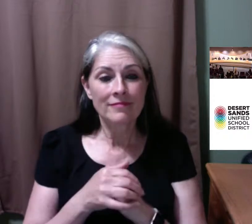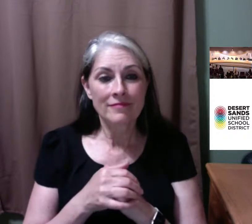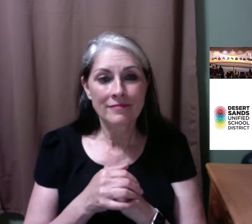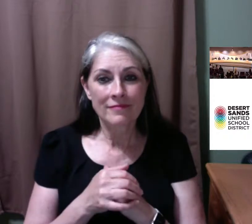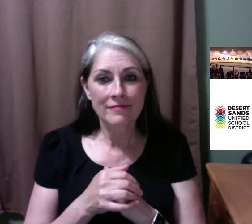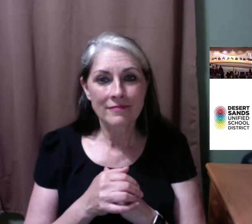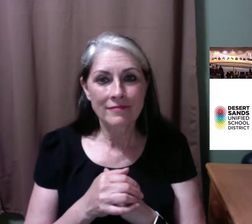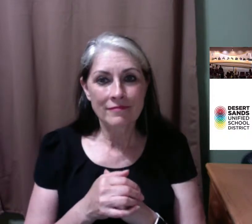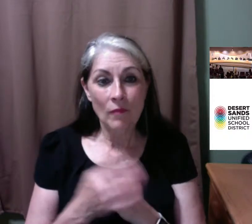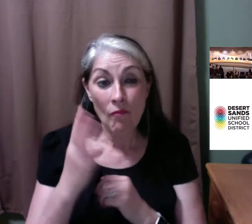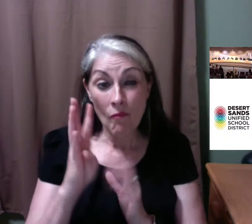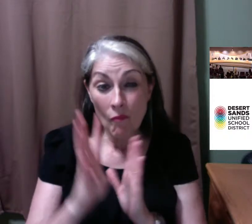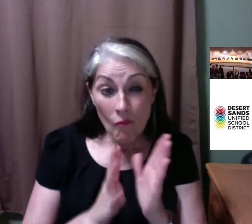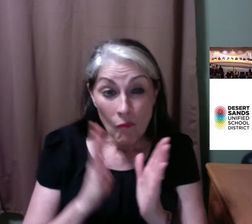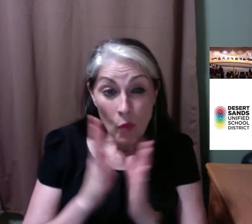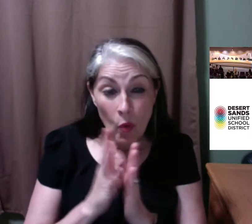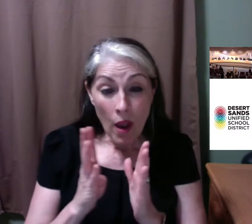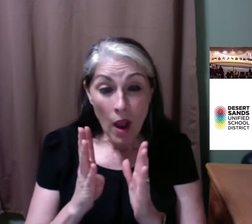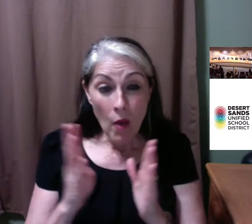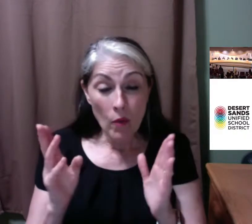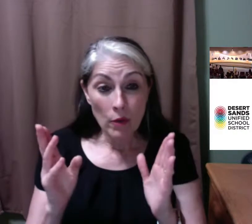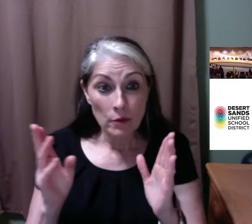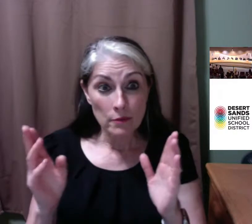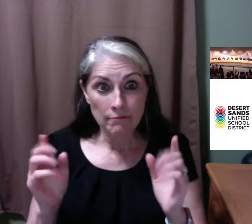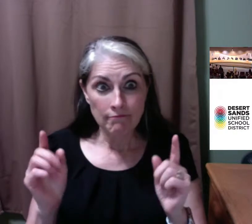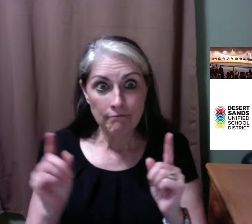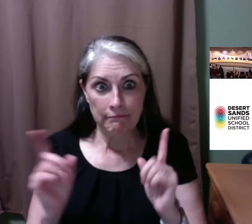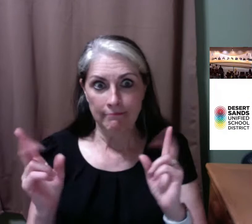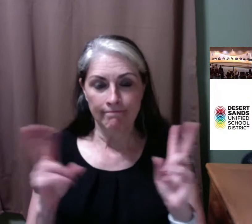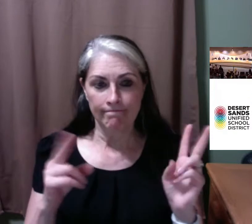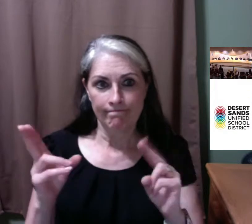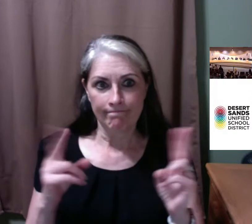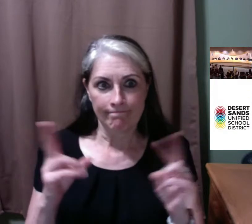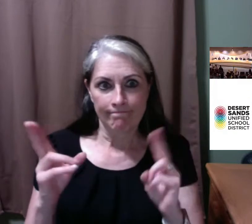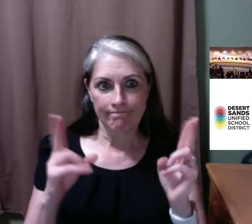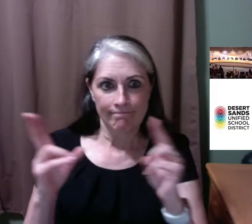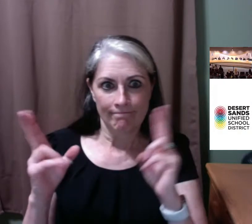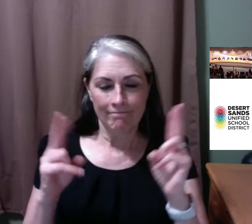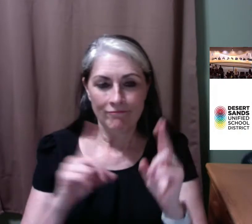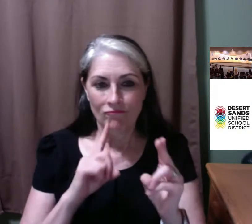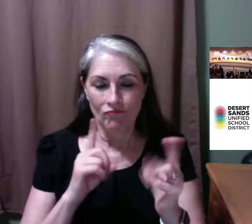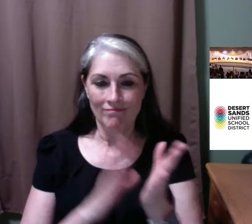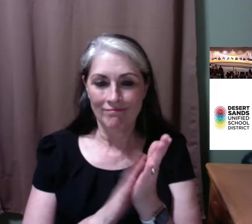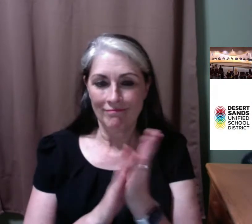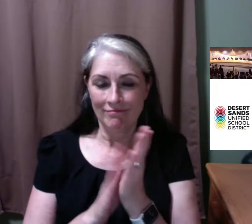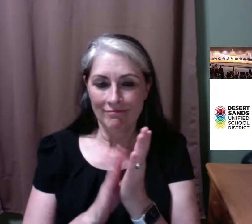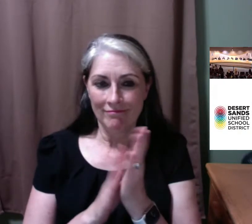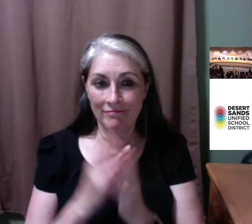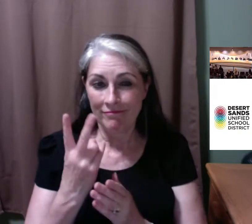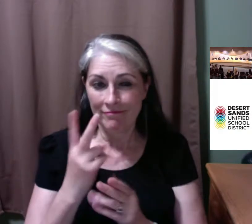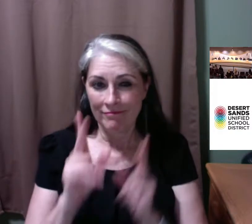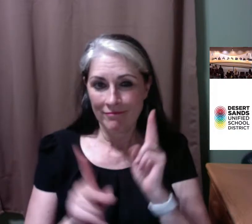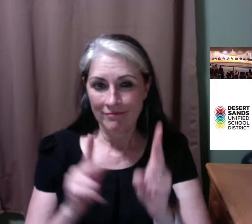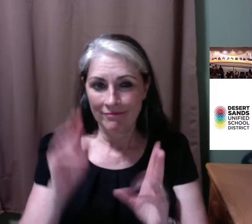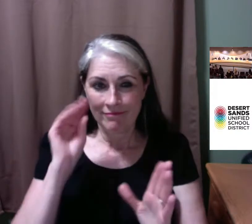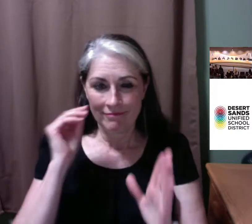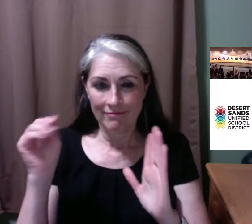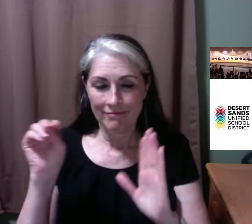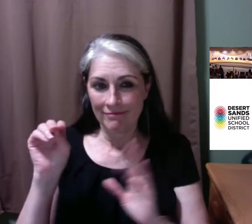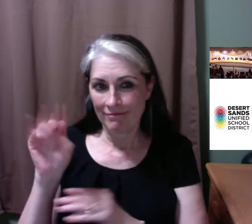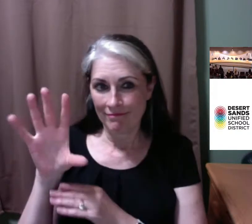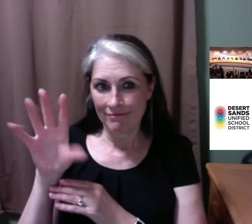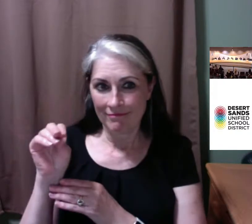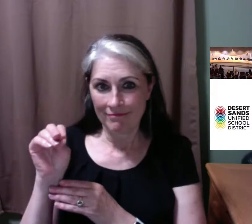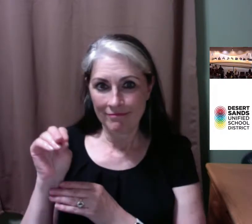went 4 hours head-to-head, right, Tiffany? So I'd also like to give a real shout out to the other two people in that photo, Tiffany Norton, our